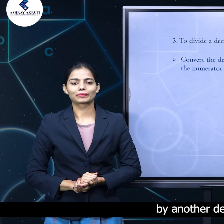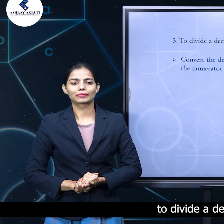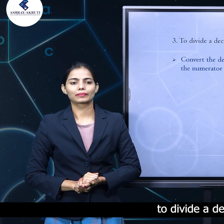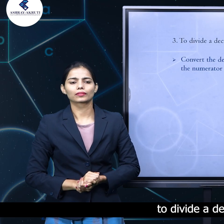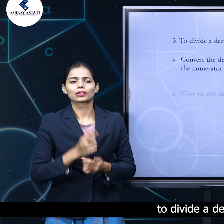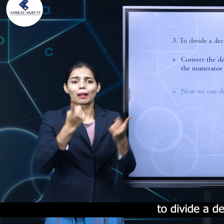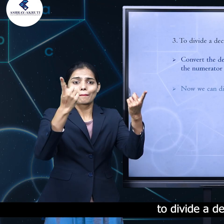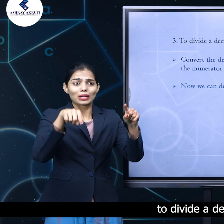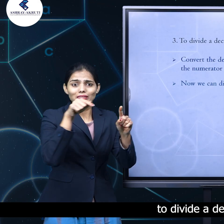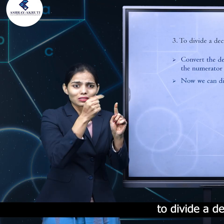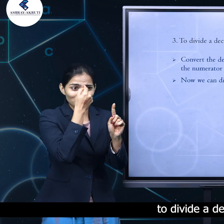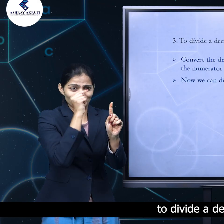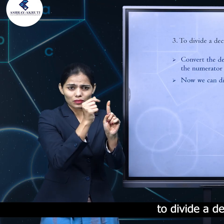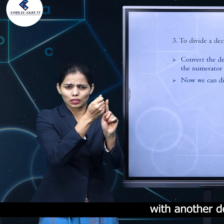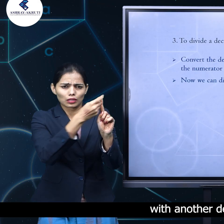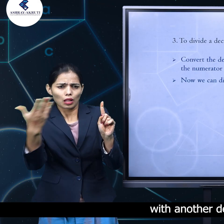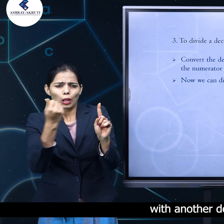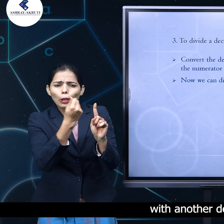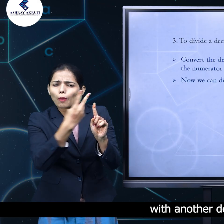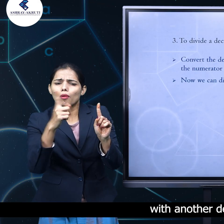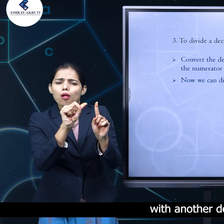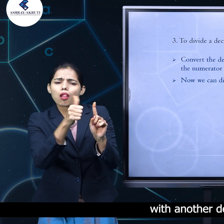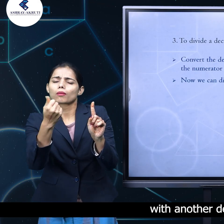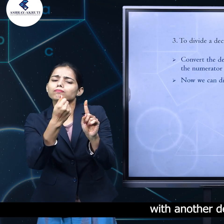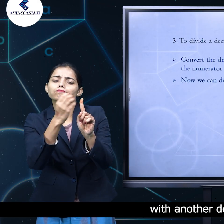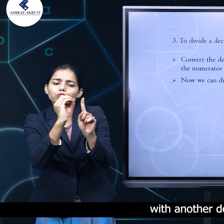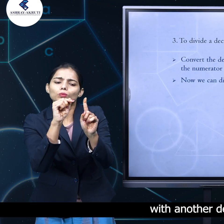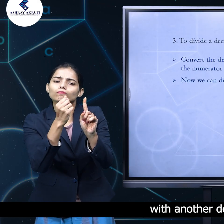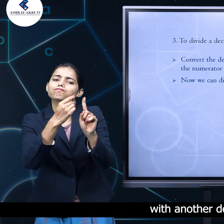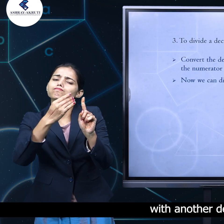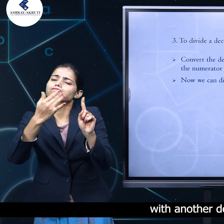To divide a decimal number with another decimal number.